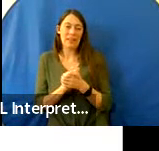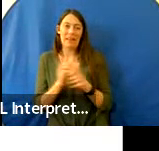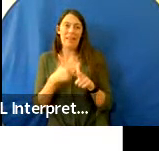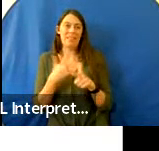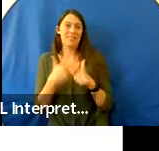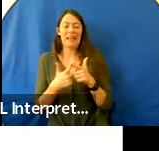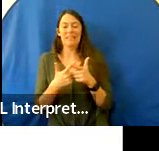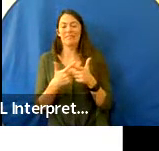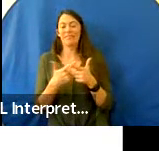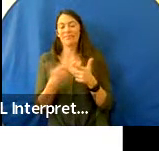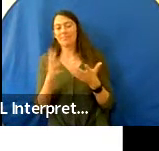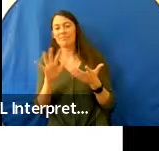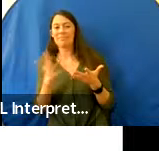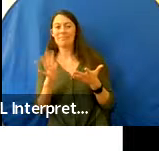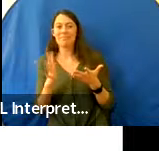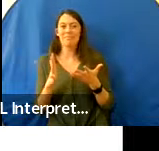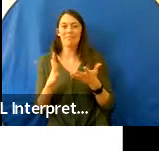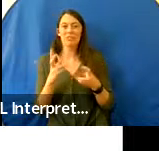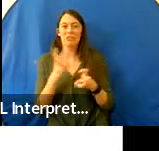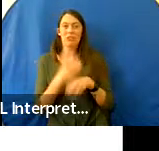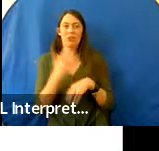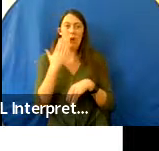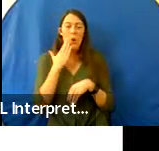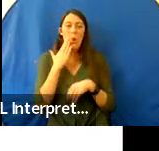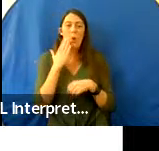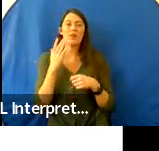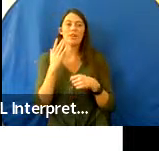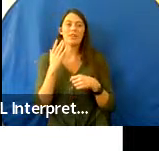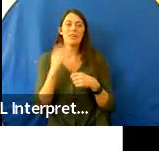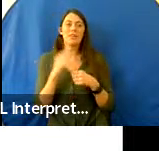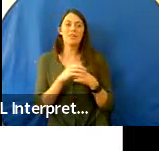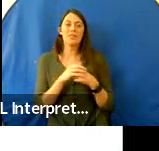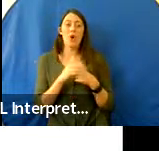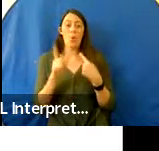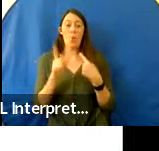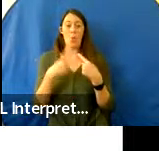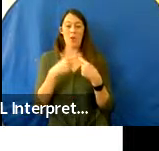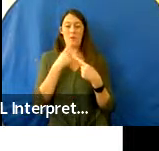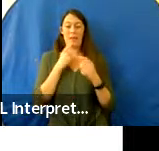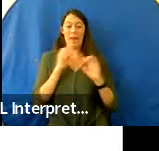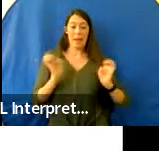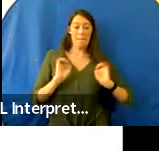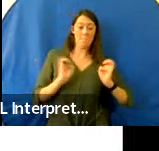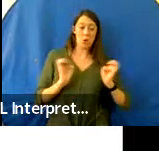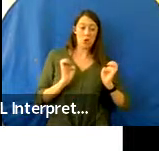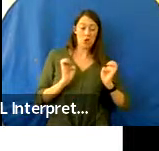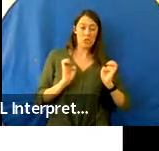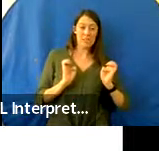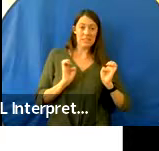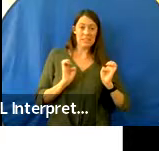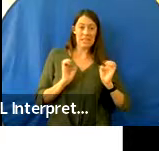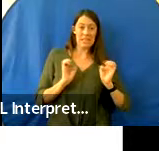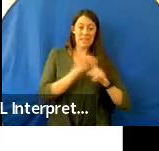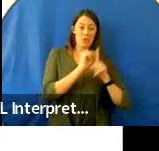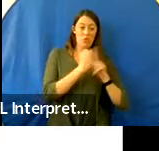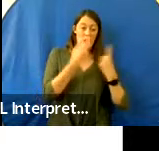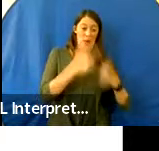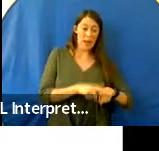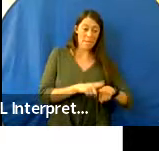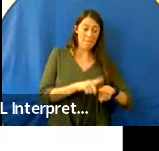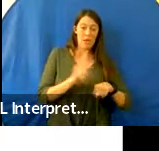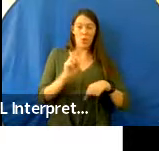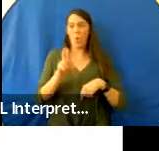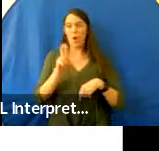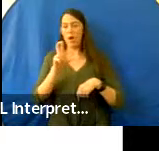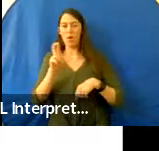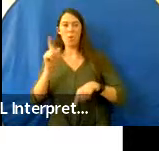it's kind of there when we say it's there. And when you say like we're in emergency, not in emergency, all these things we are sort of like compared to what, you know,